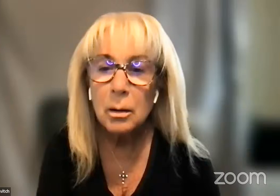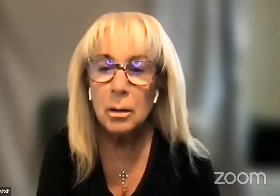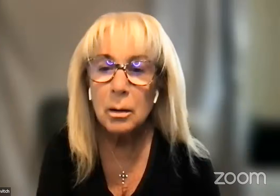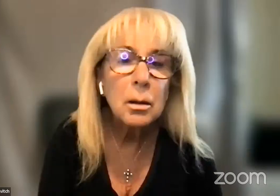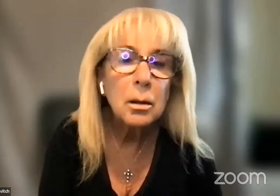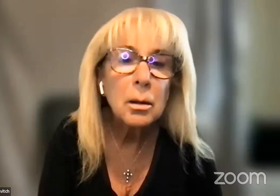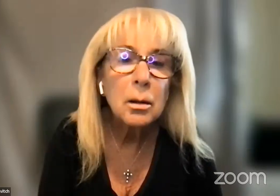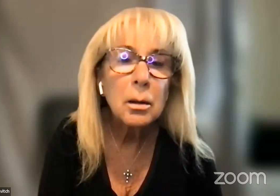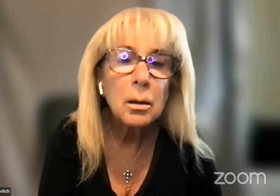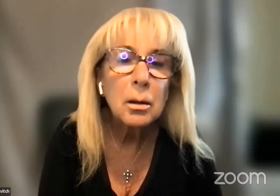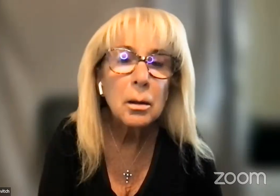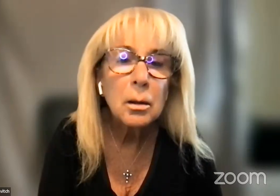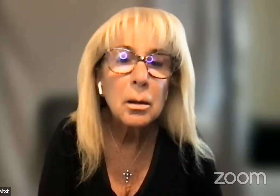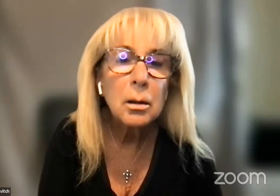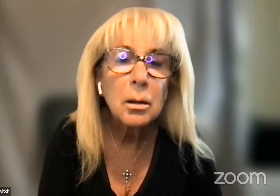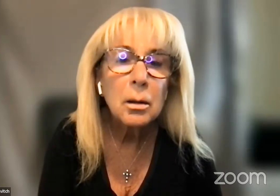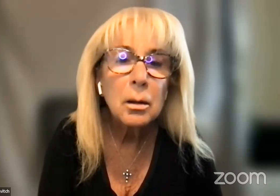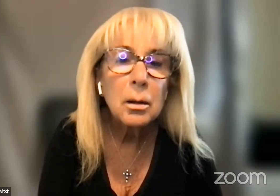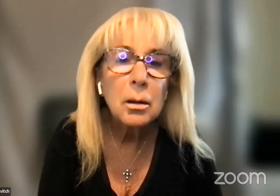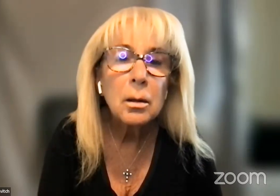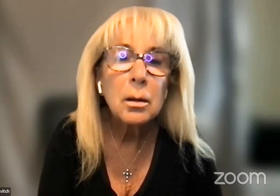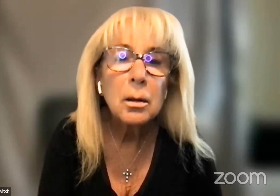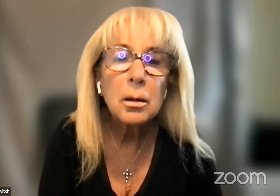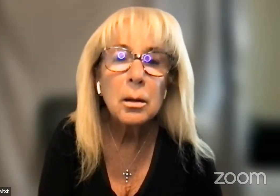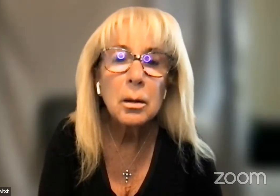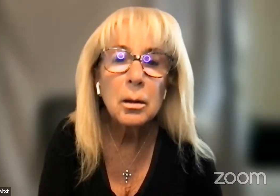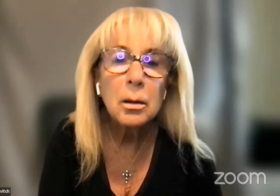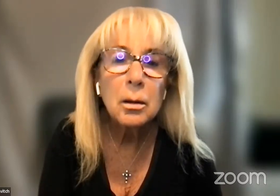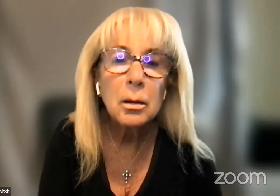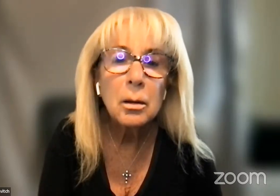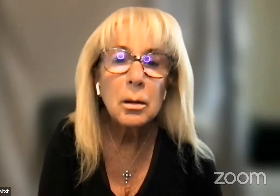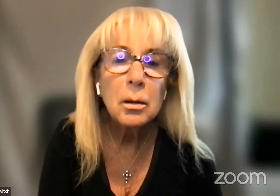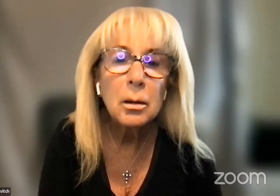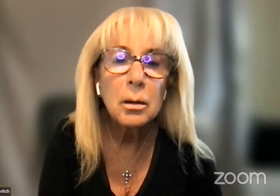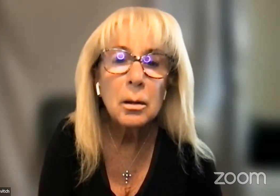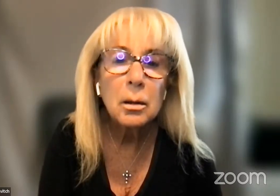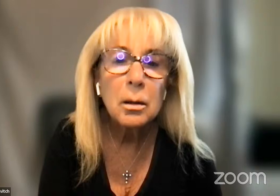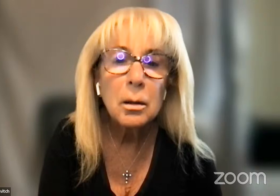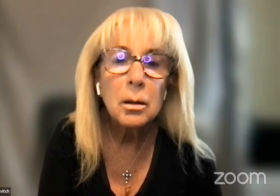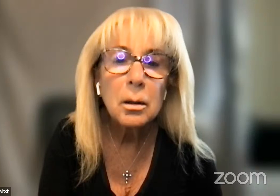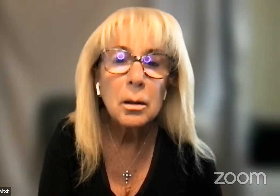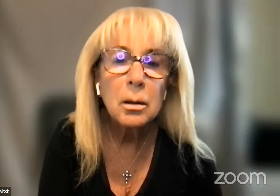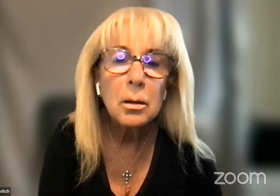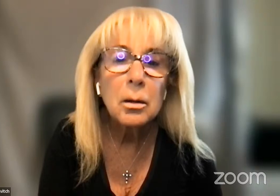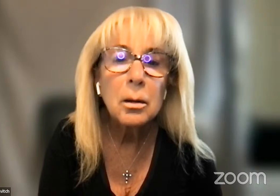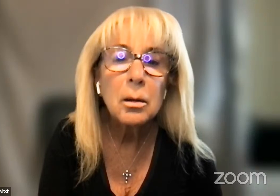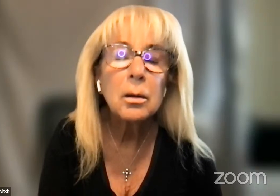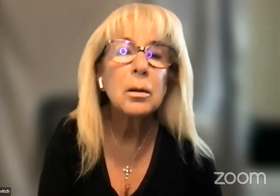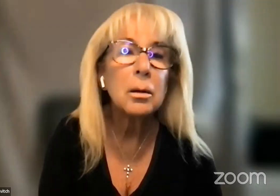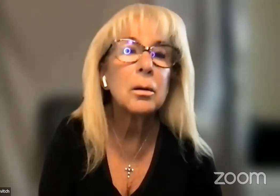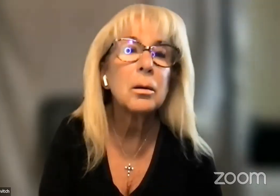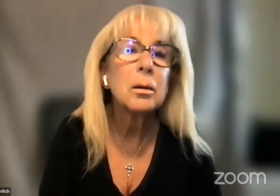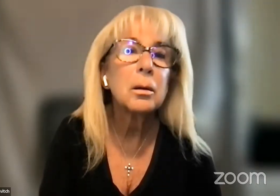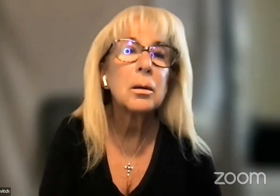it. A lot of people miss it on TV or on social media, a lot of people are not on there, especially the elderly